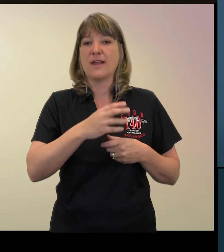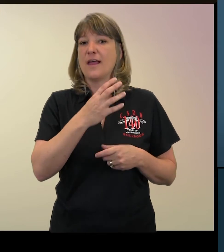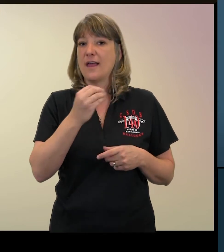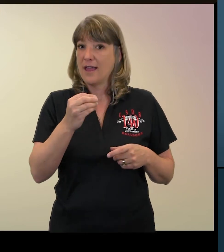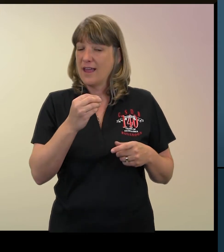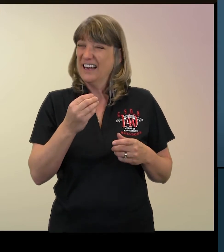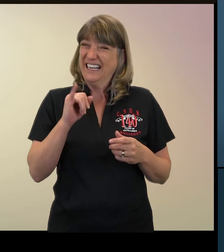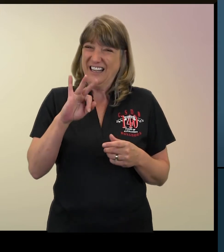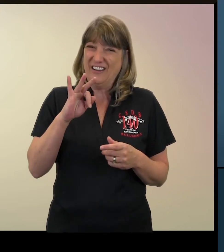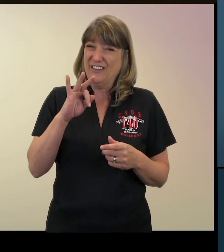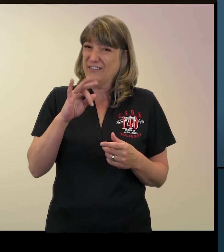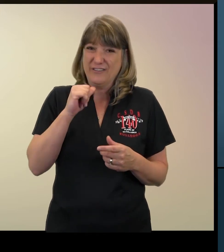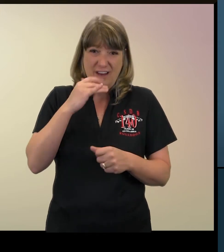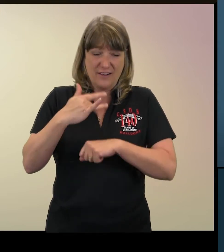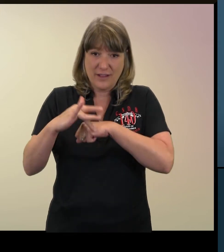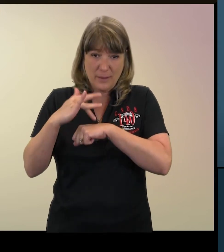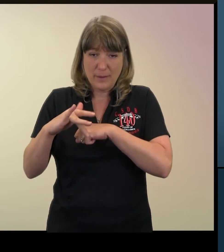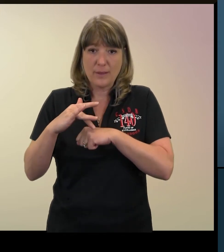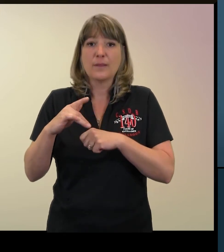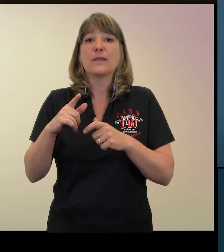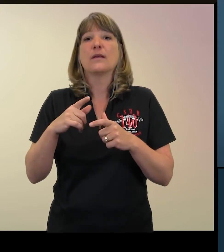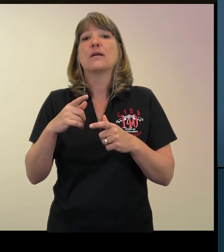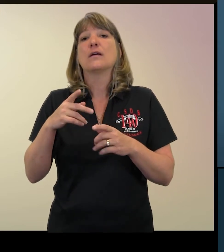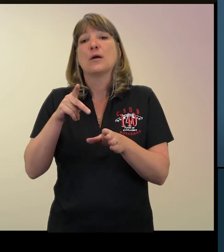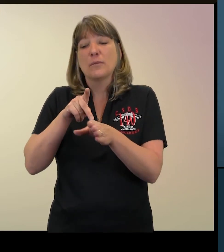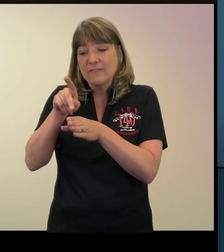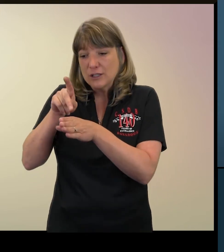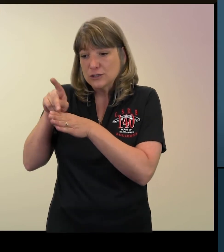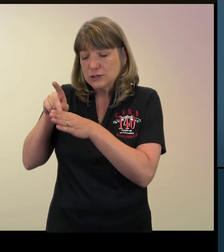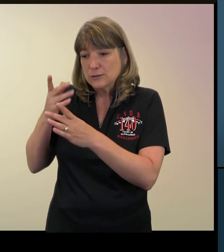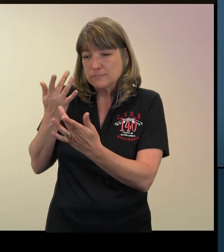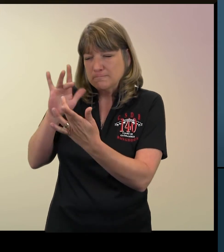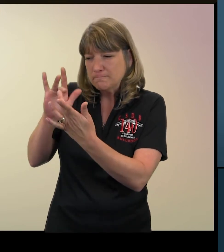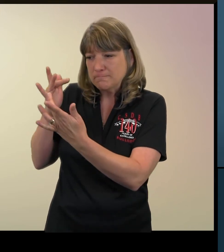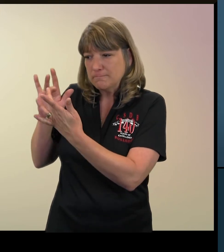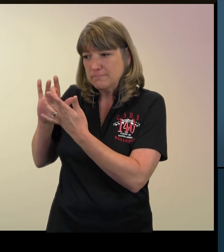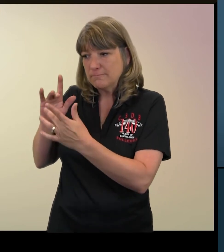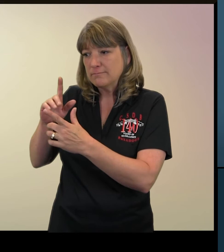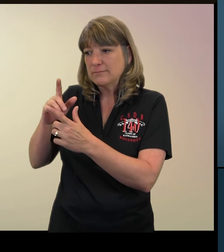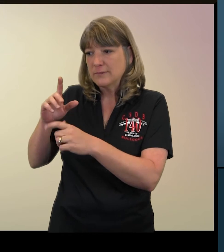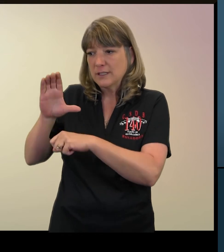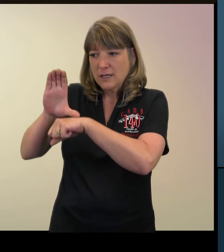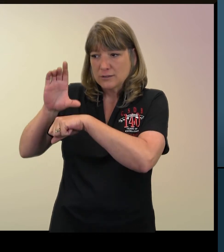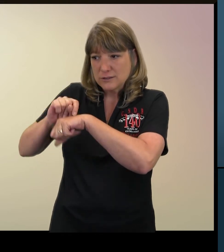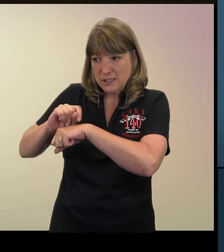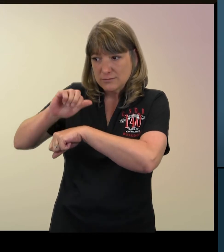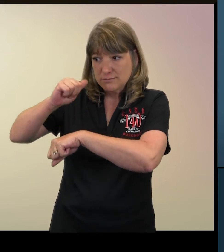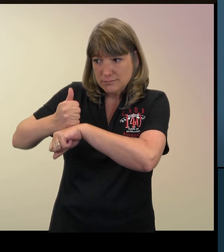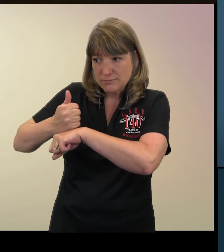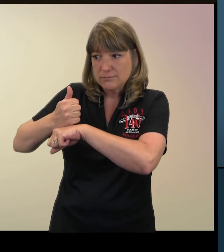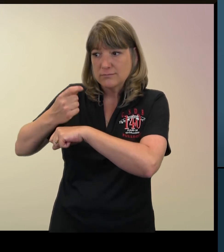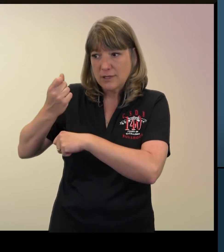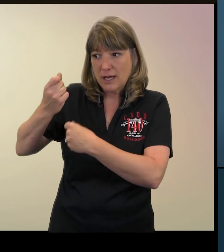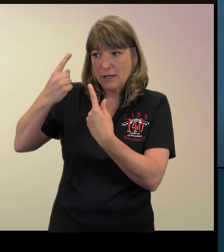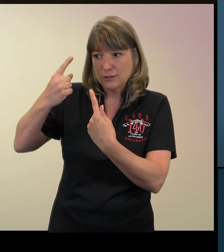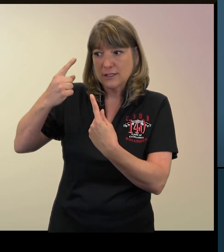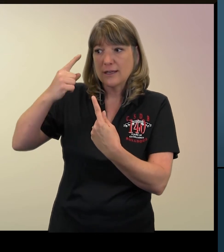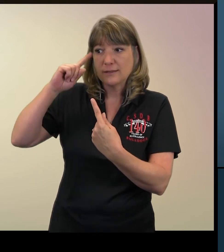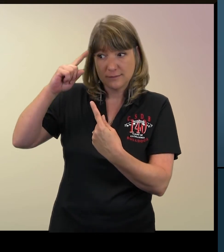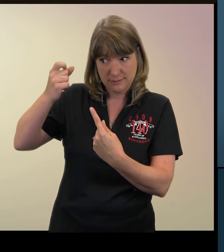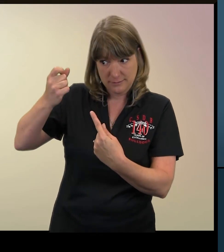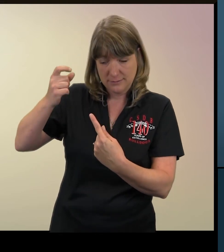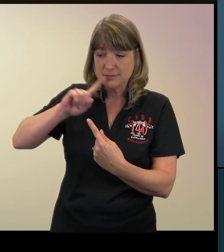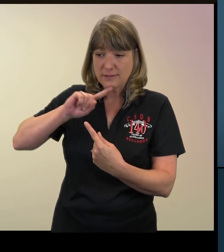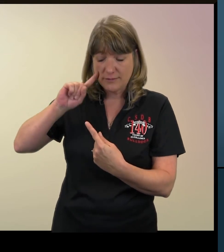autism. And again, if that's not available, to consult with professionals to establish consultation amongst professionals